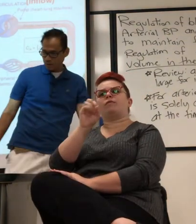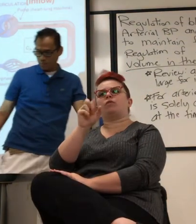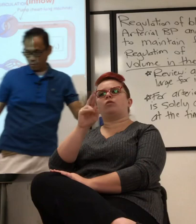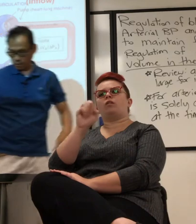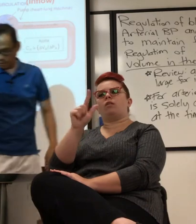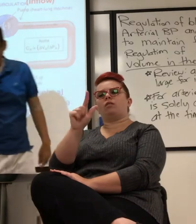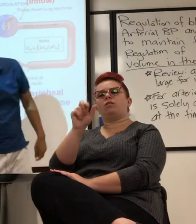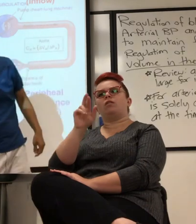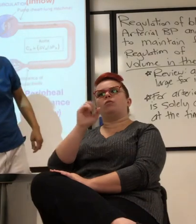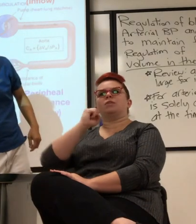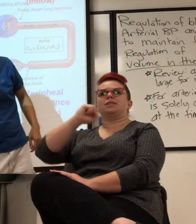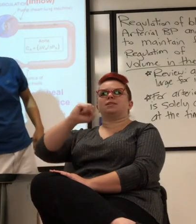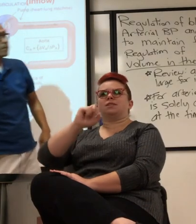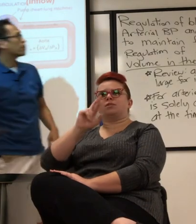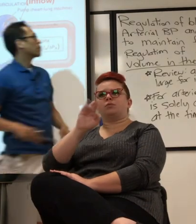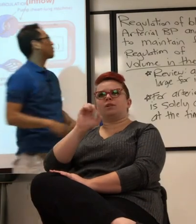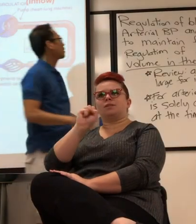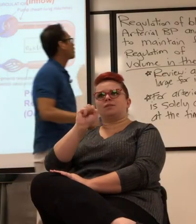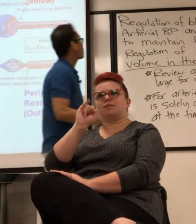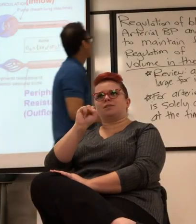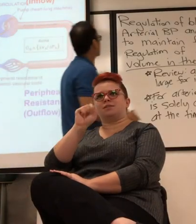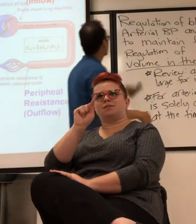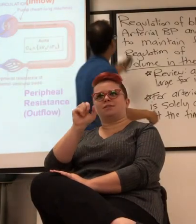Let me clear the board here.